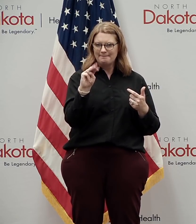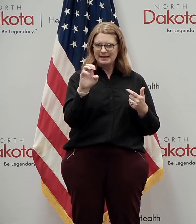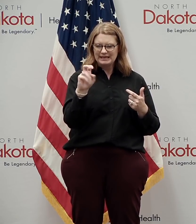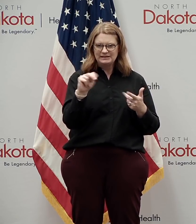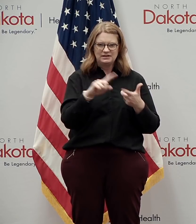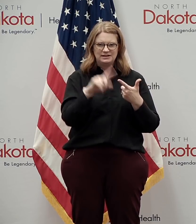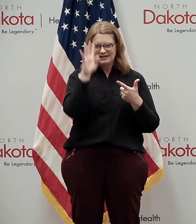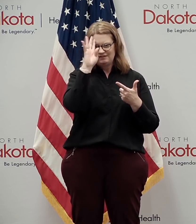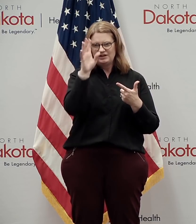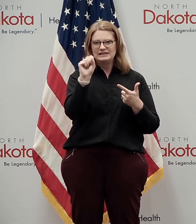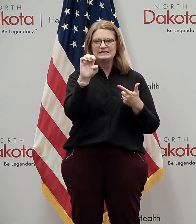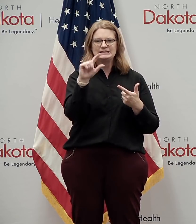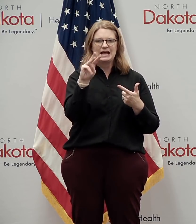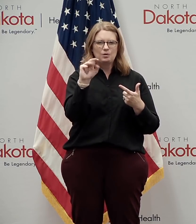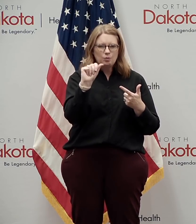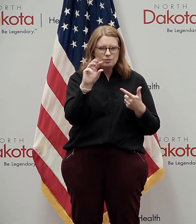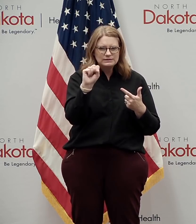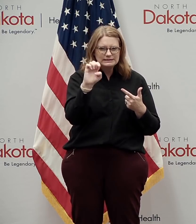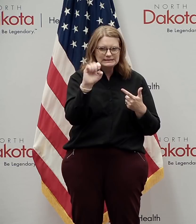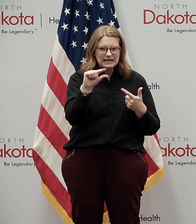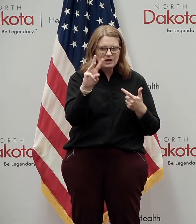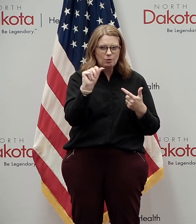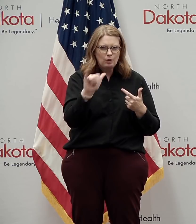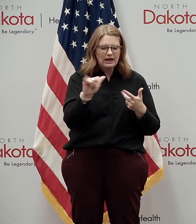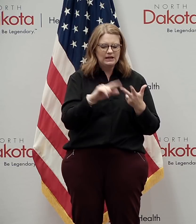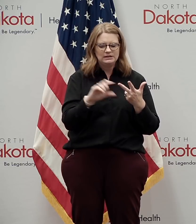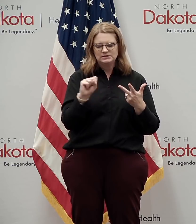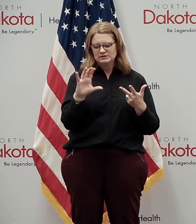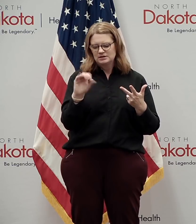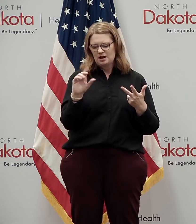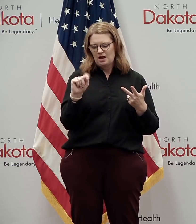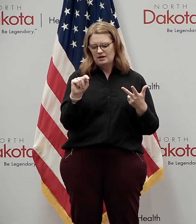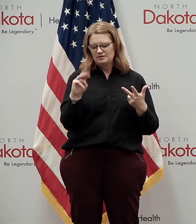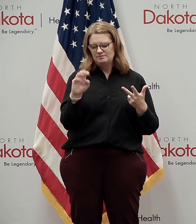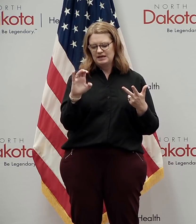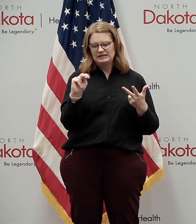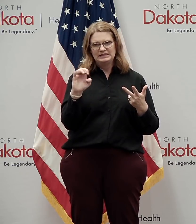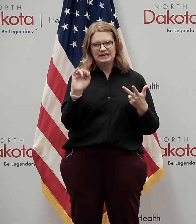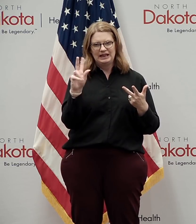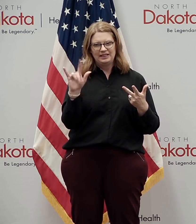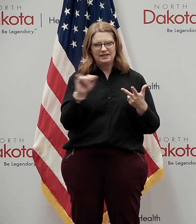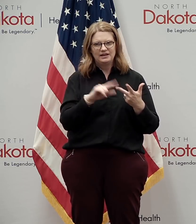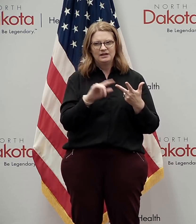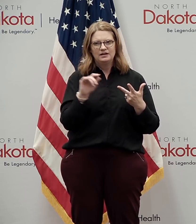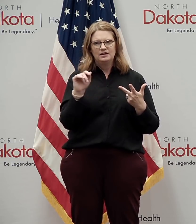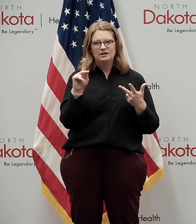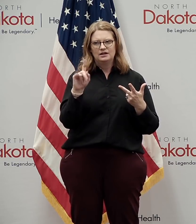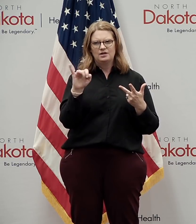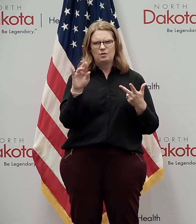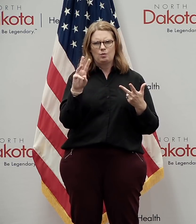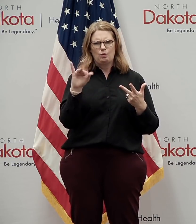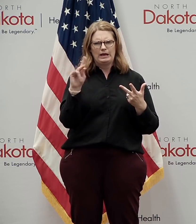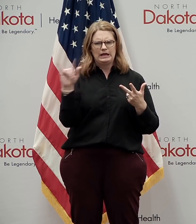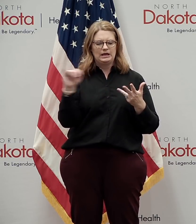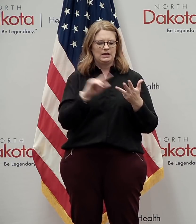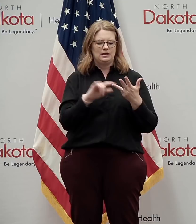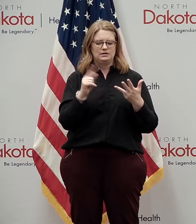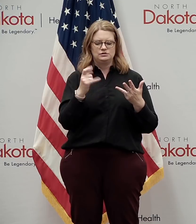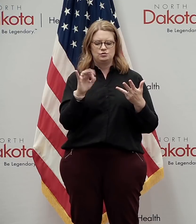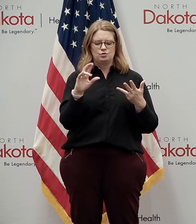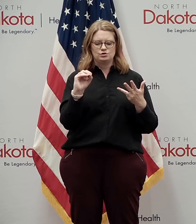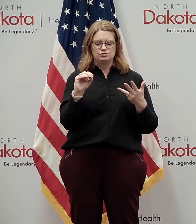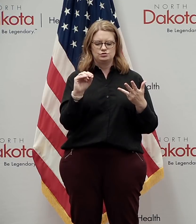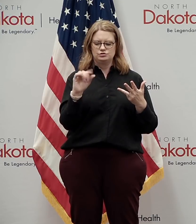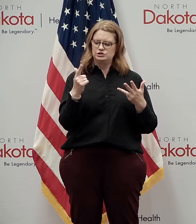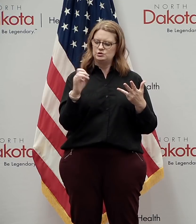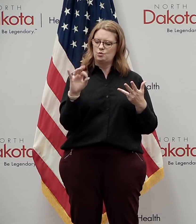invented the Segway and is with First Robotics, Scott McNeely, founder of Kurawiki, and George Kuros,